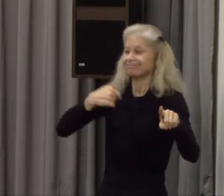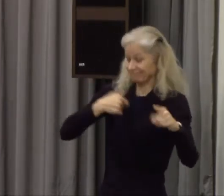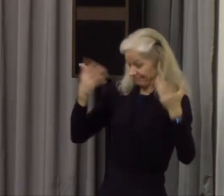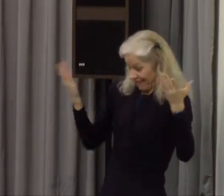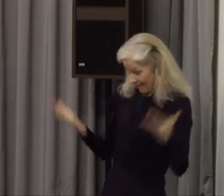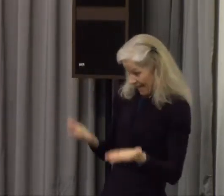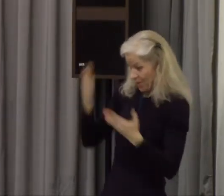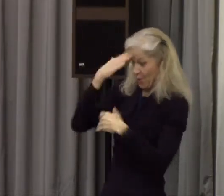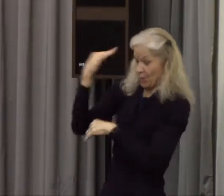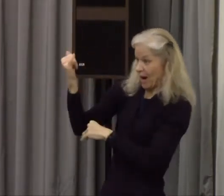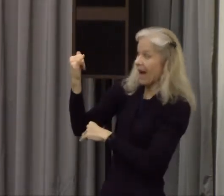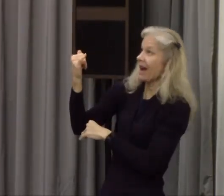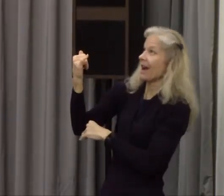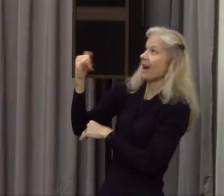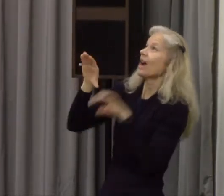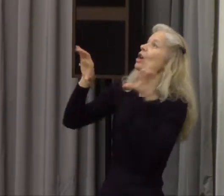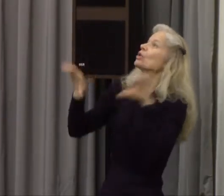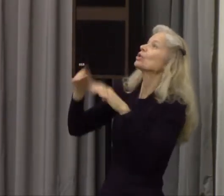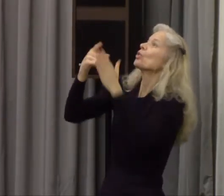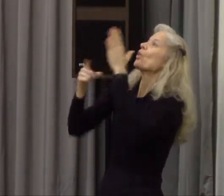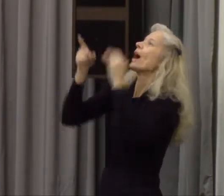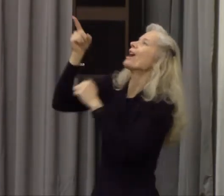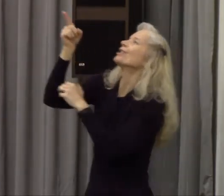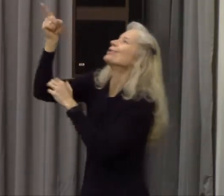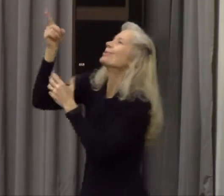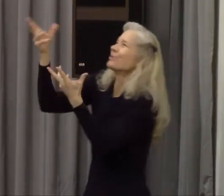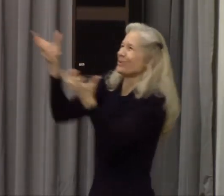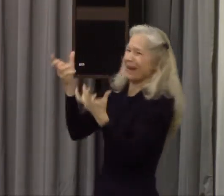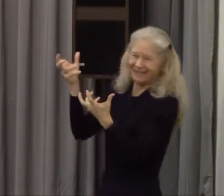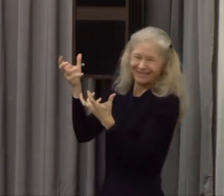planned it out. We saw it last week